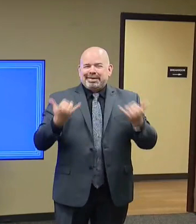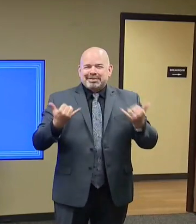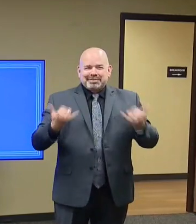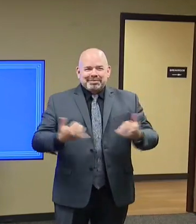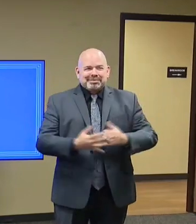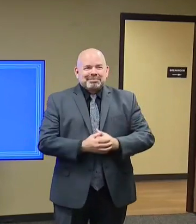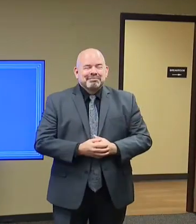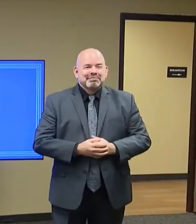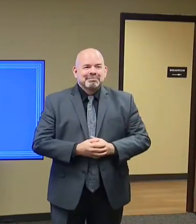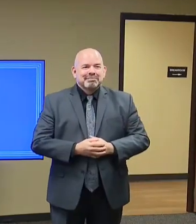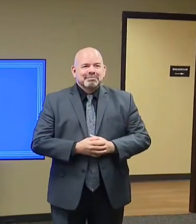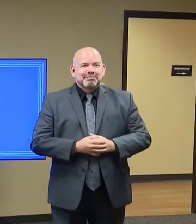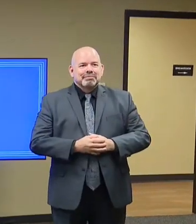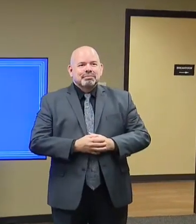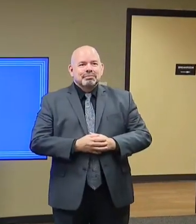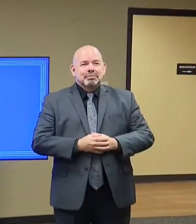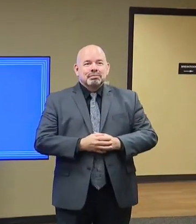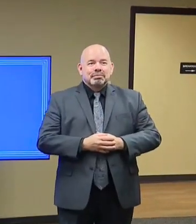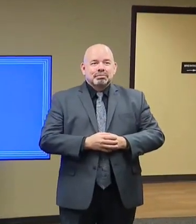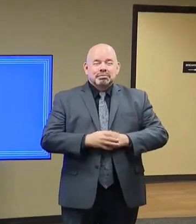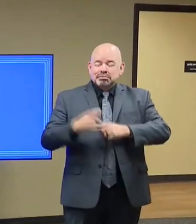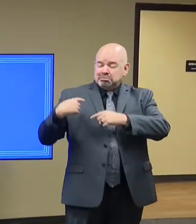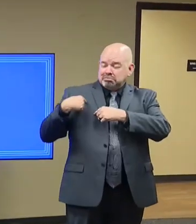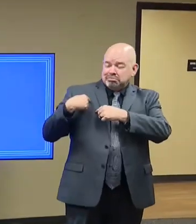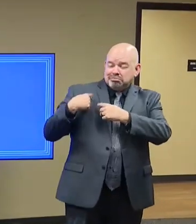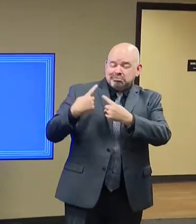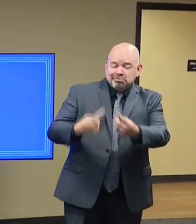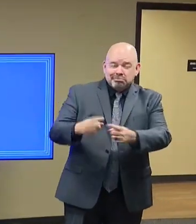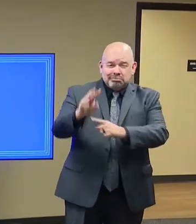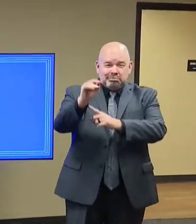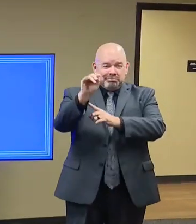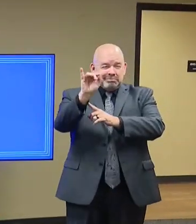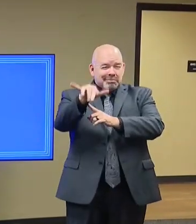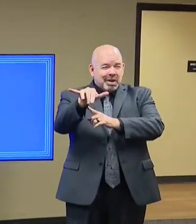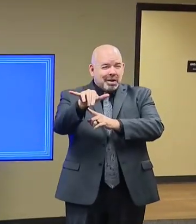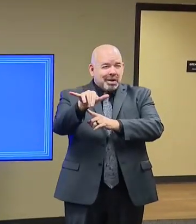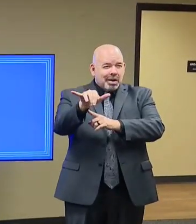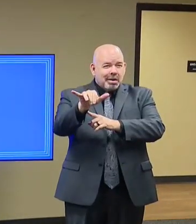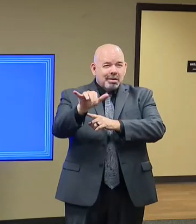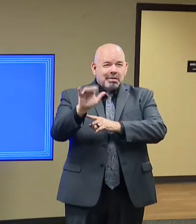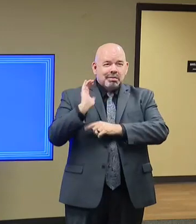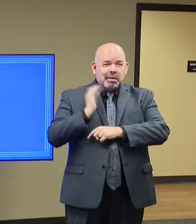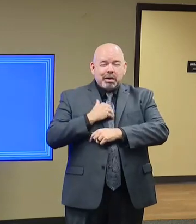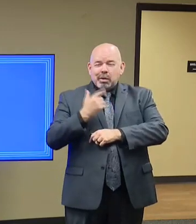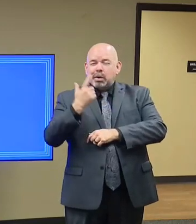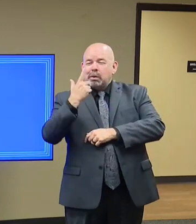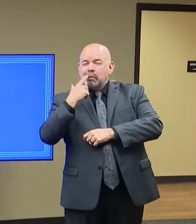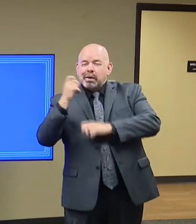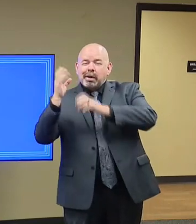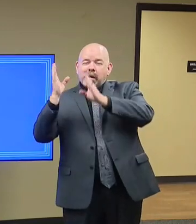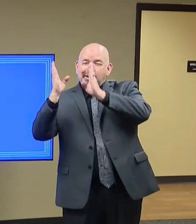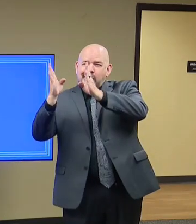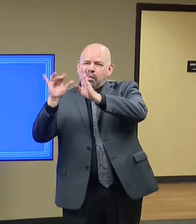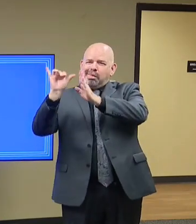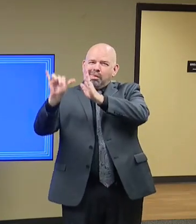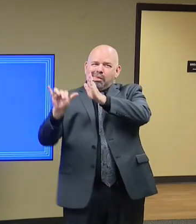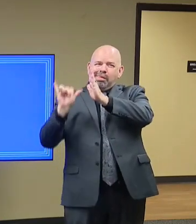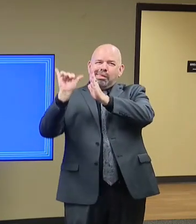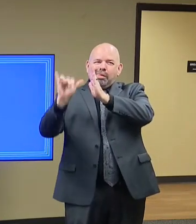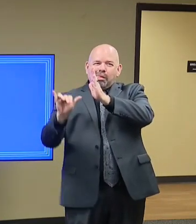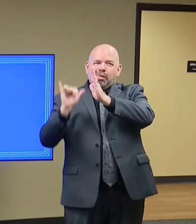change. So back in May, we rolled out the Dallas County COVID-19 health guidance for the public.